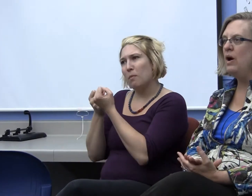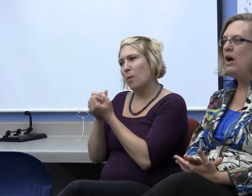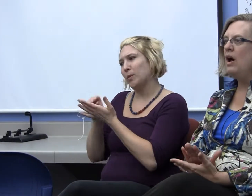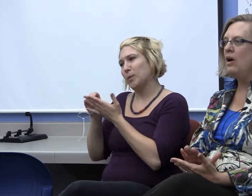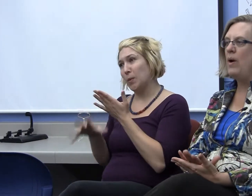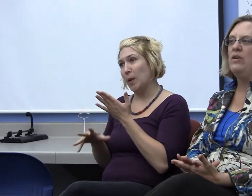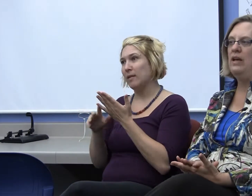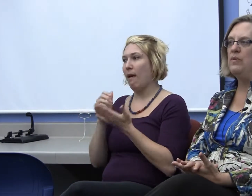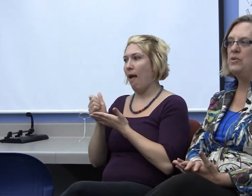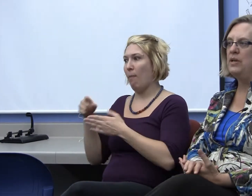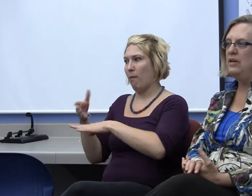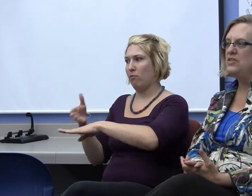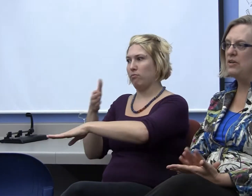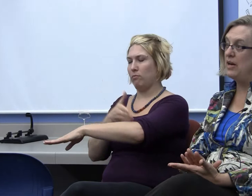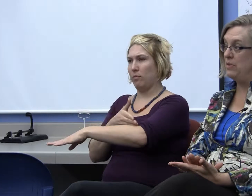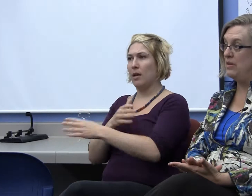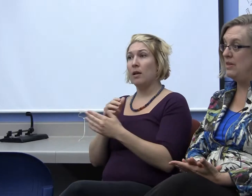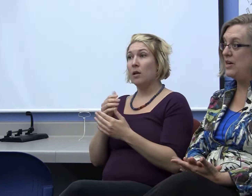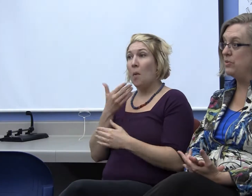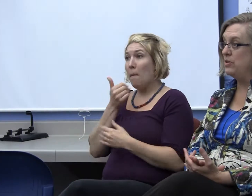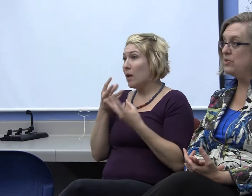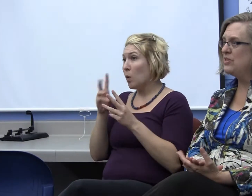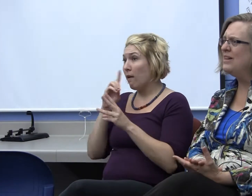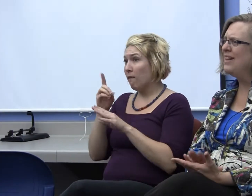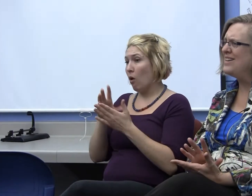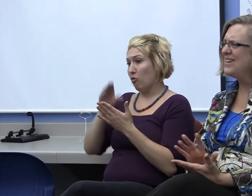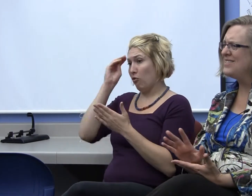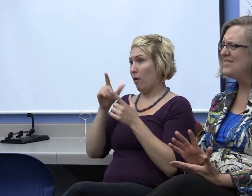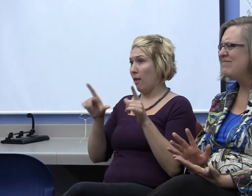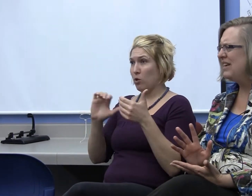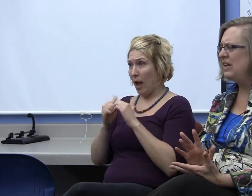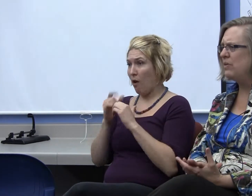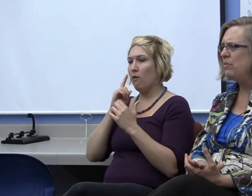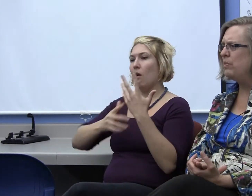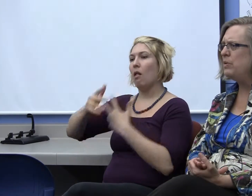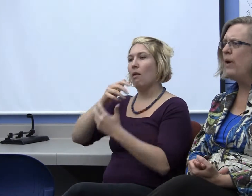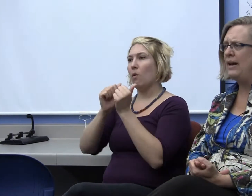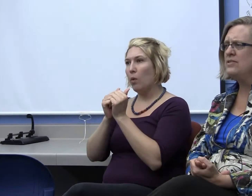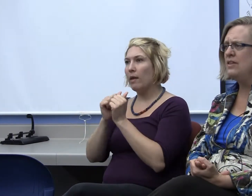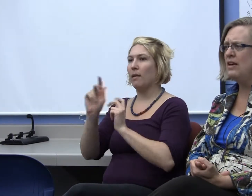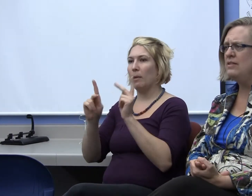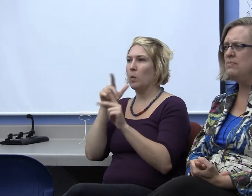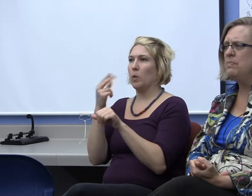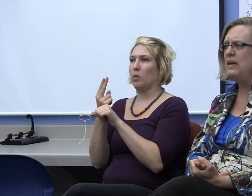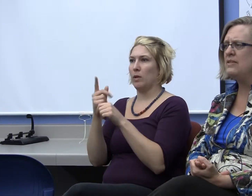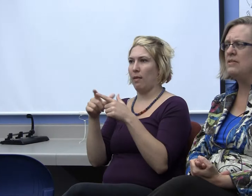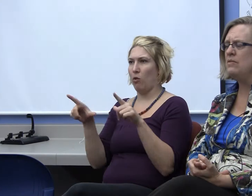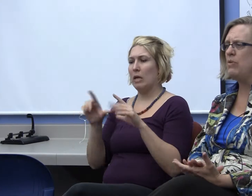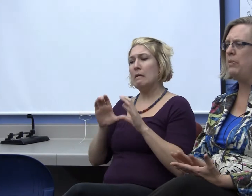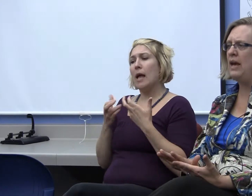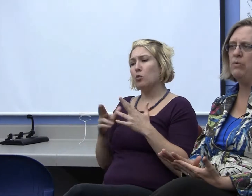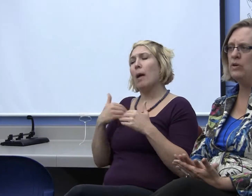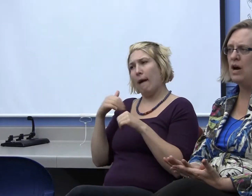to acquire language quickly is to interact with the actual users. In class, it gets, we do practice things, but it